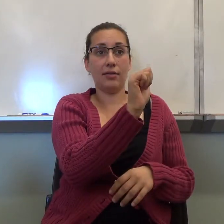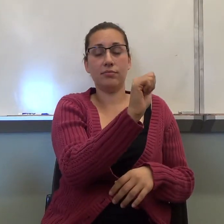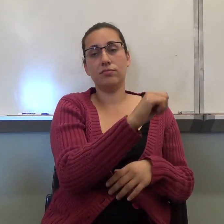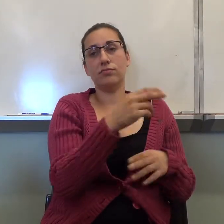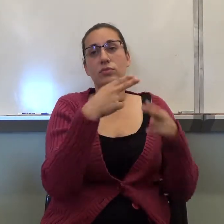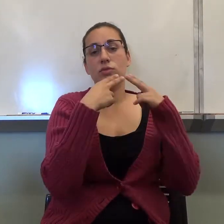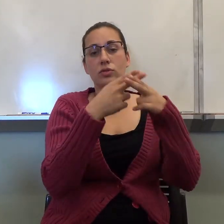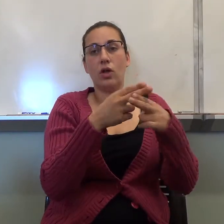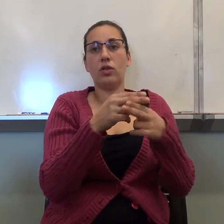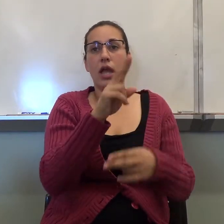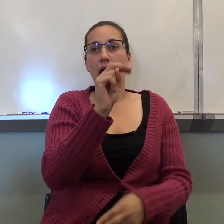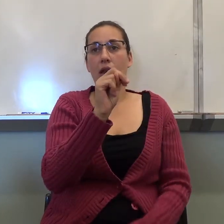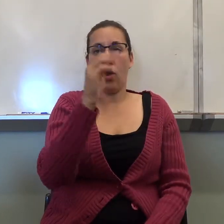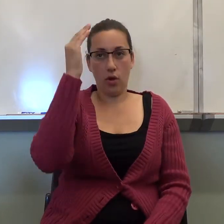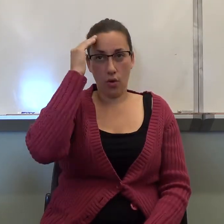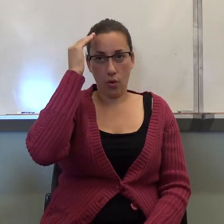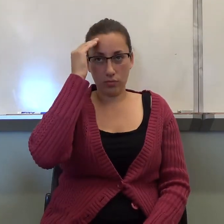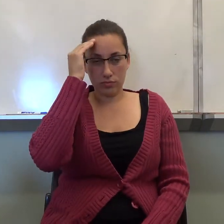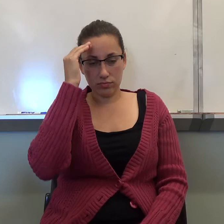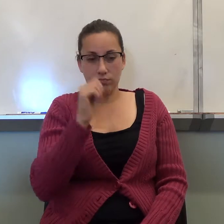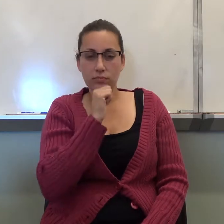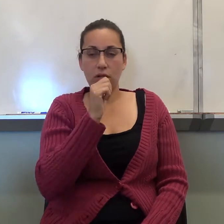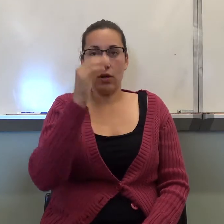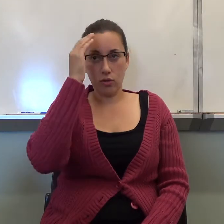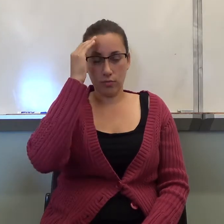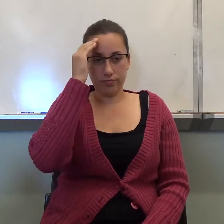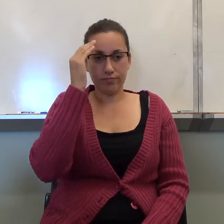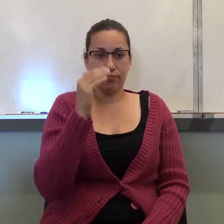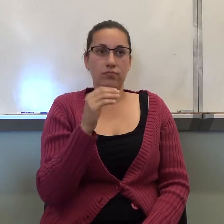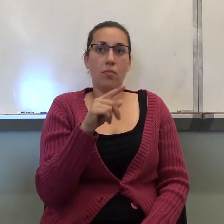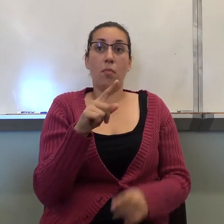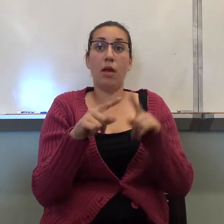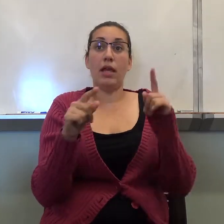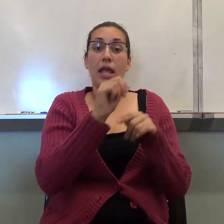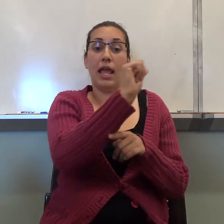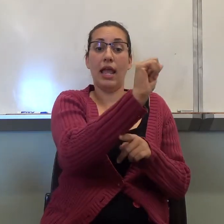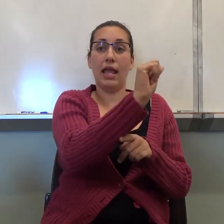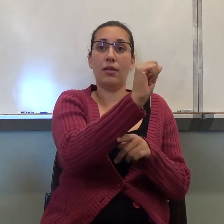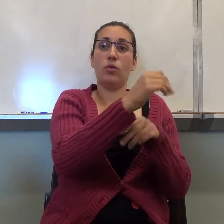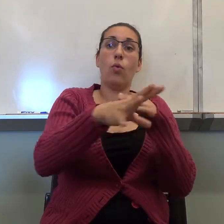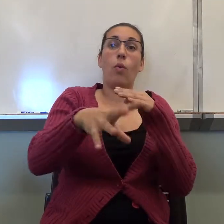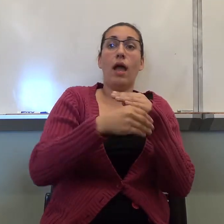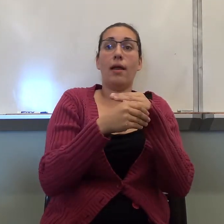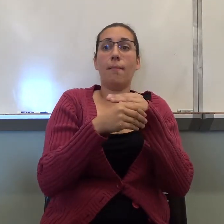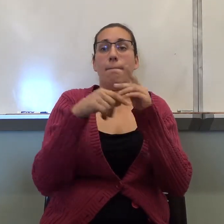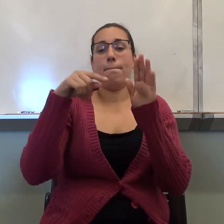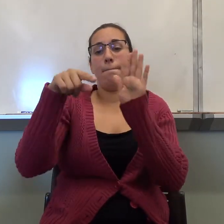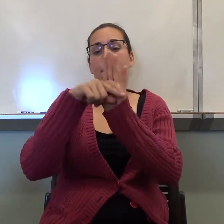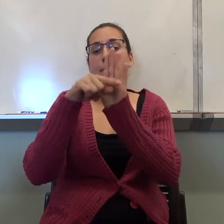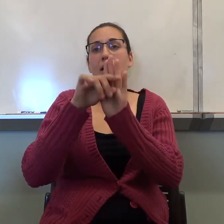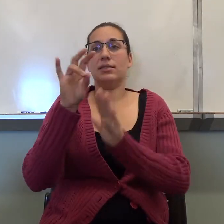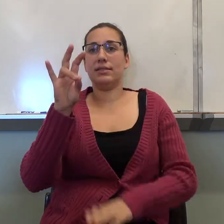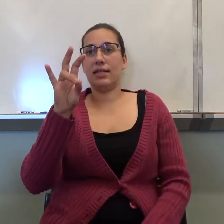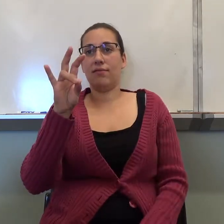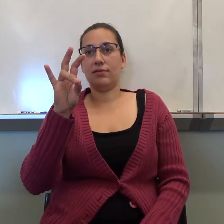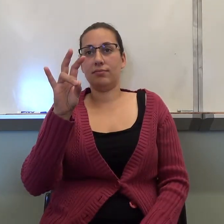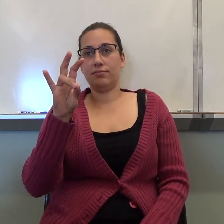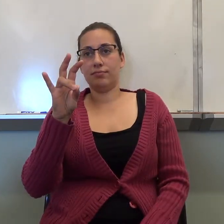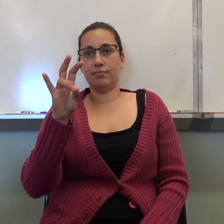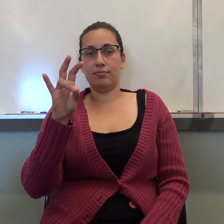then all of a sudden they say, oh, by the way, put in a -7 for A, and then 7. So it's just substituting a number